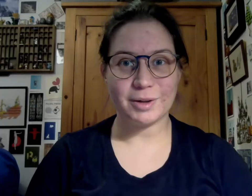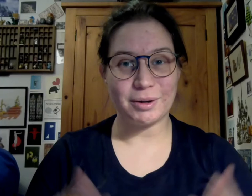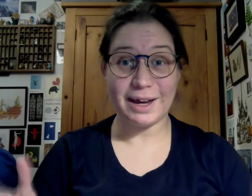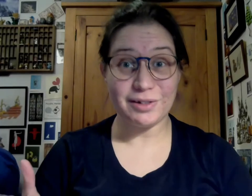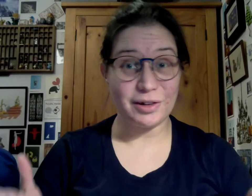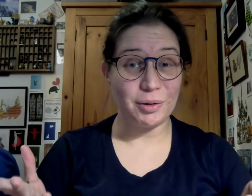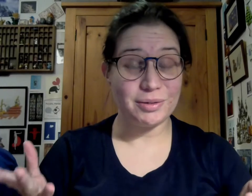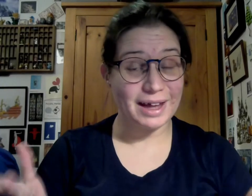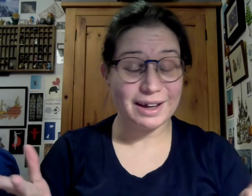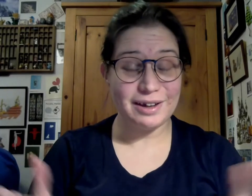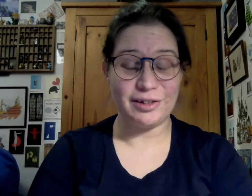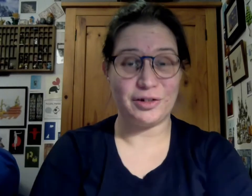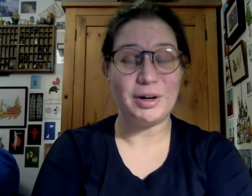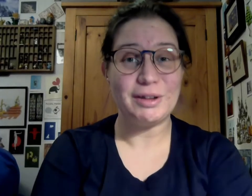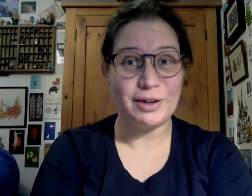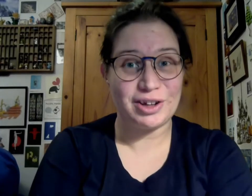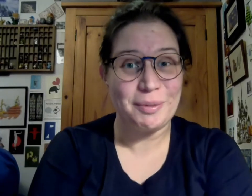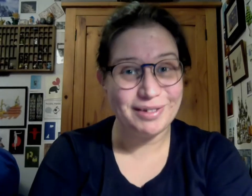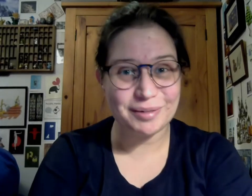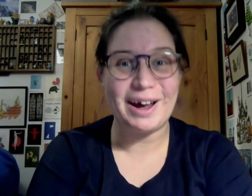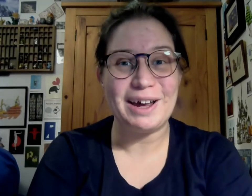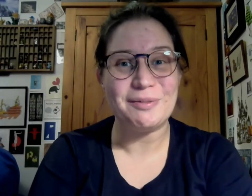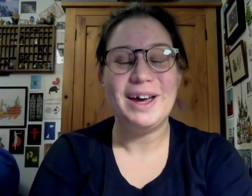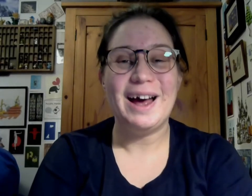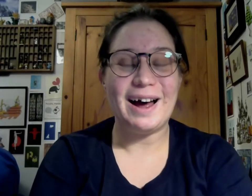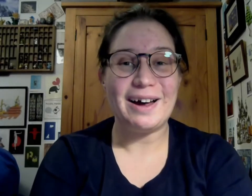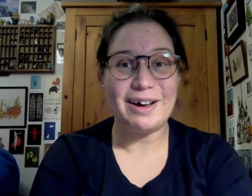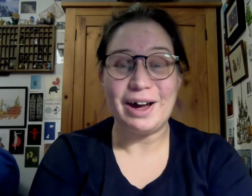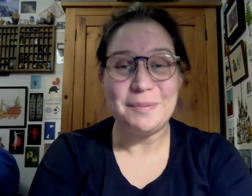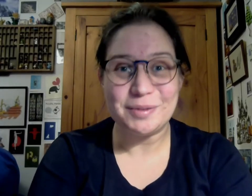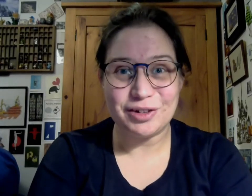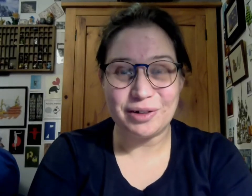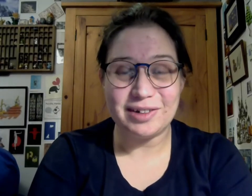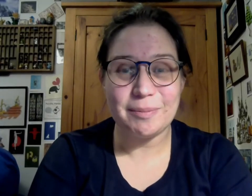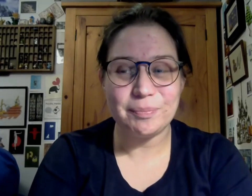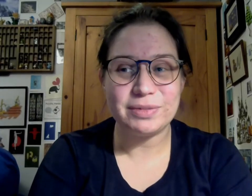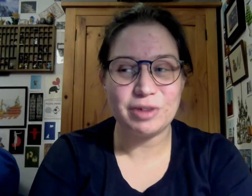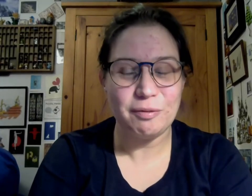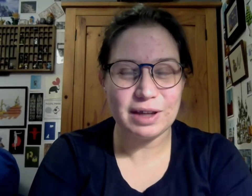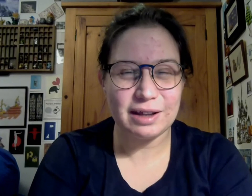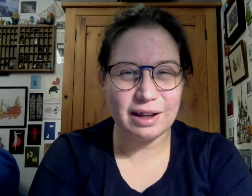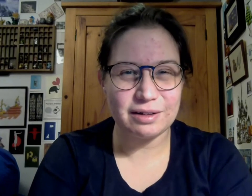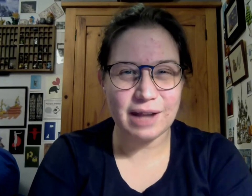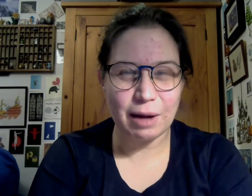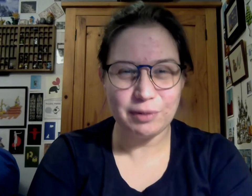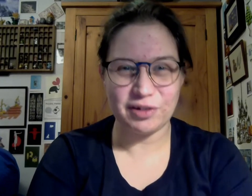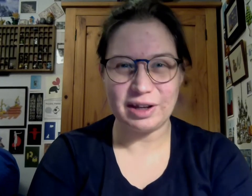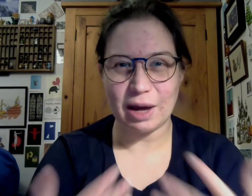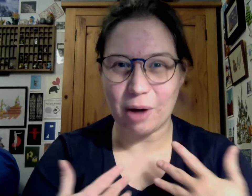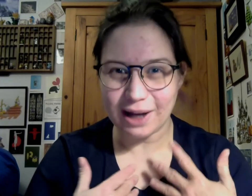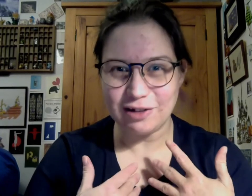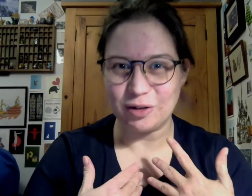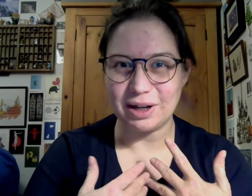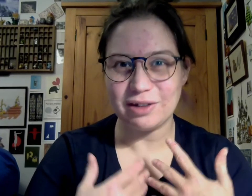Okay, so that is the story of the fisherman's wife. I hope you enjoyed it. Don't forget that. Now you've seen how I do it,